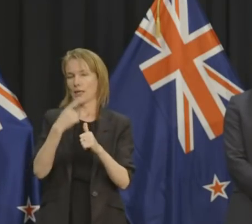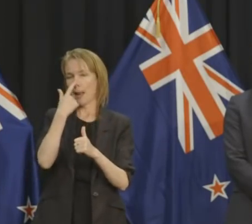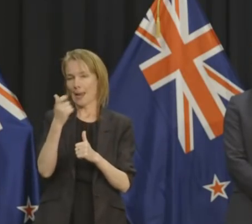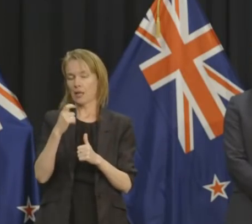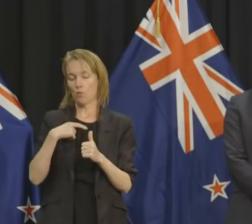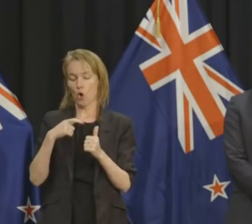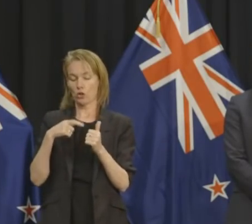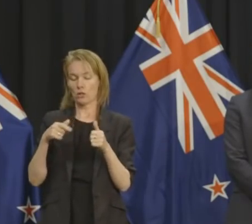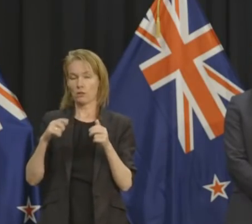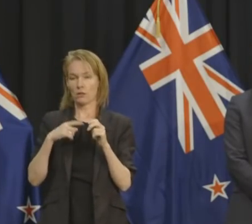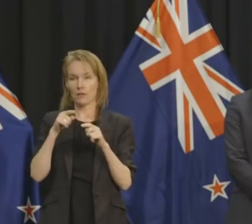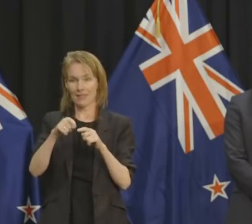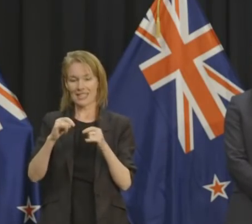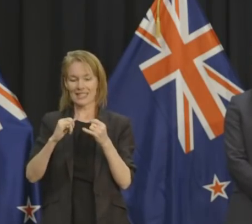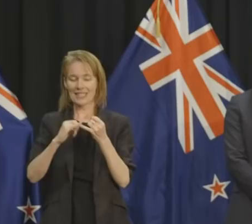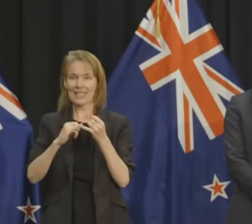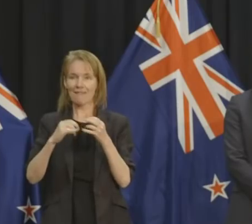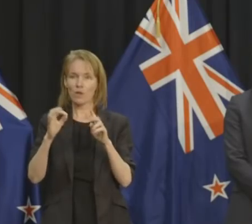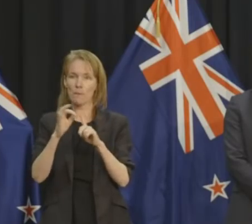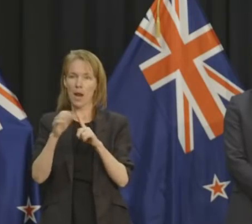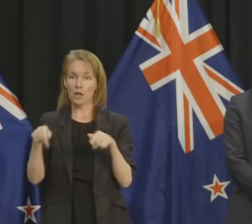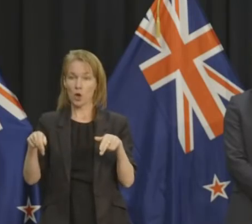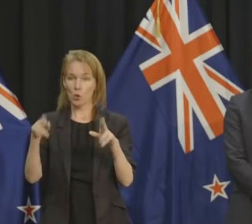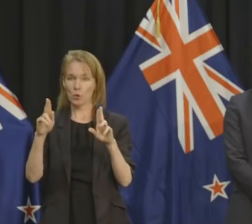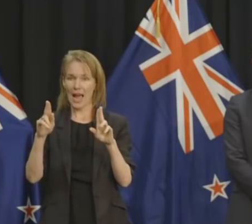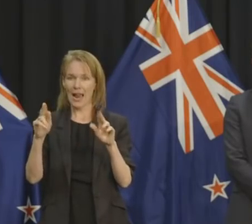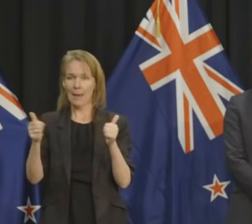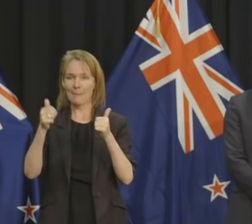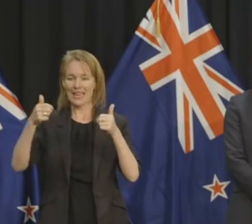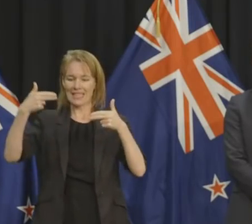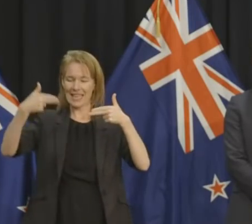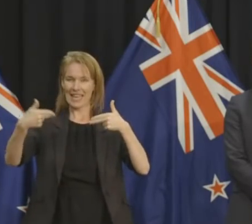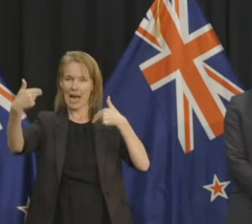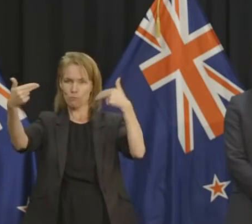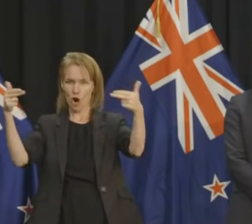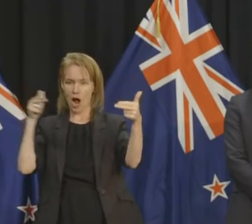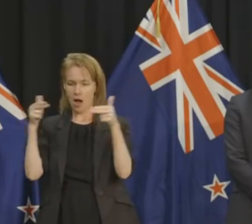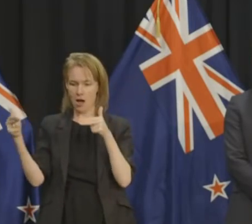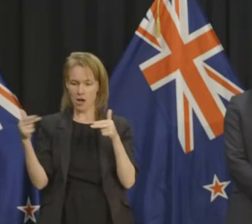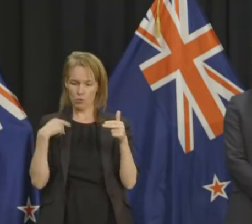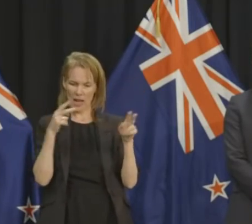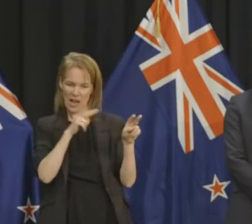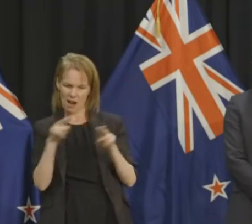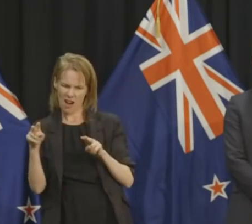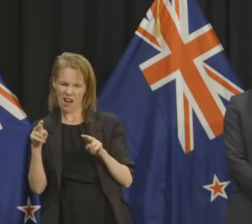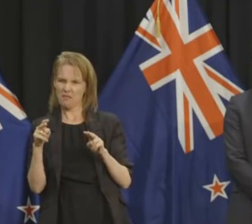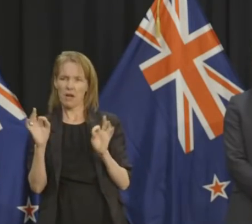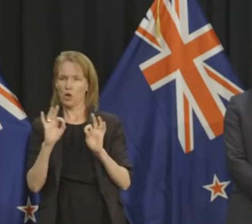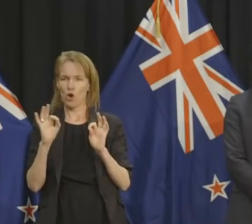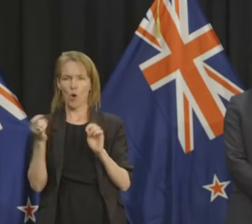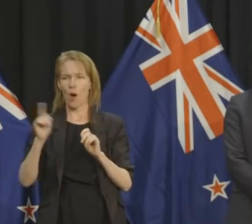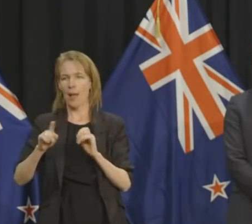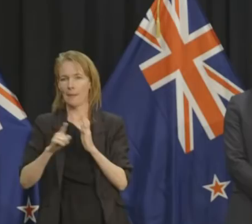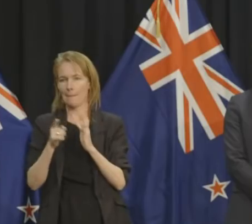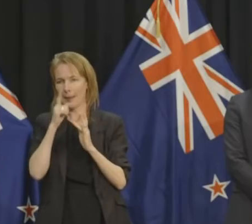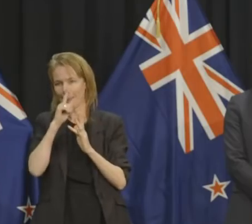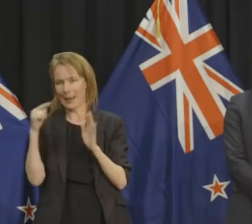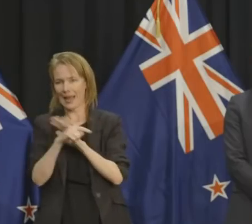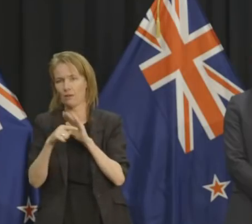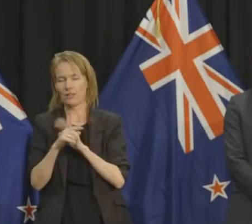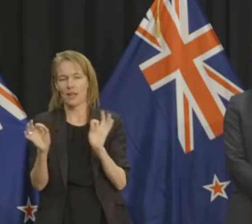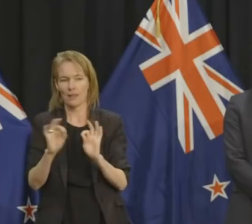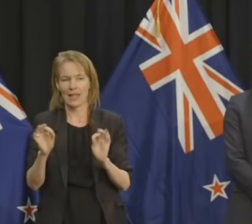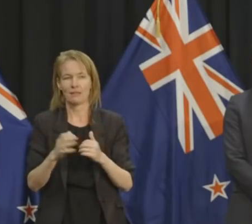we've been able to monitor that and confirm that did not happen. Is that you're installing 6-foot high fences at all of the managed